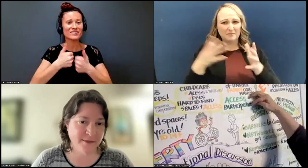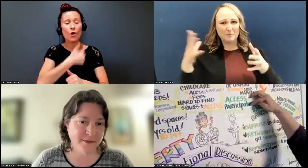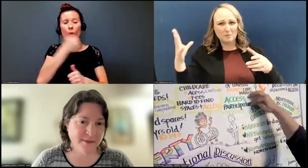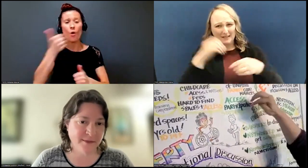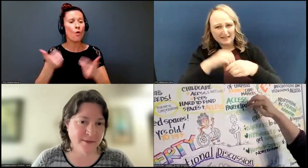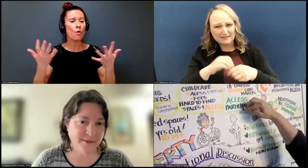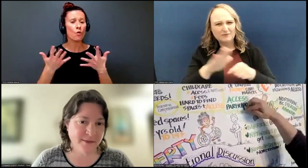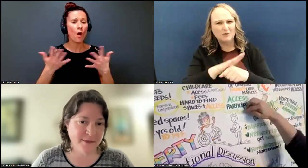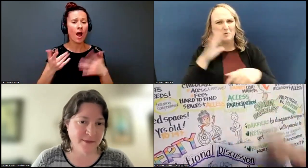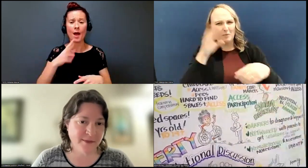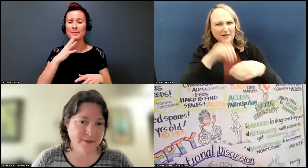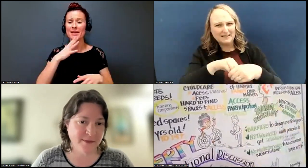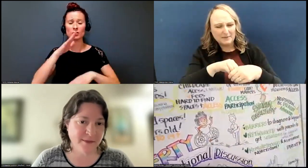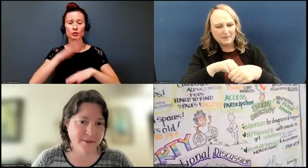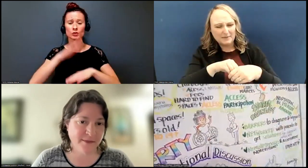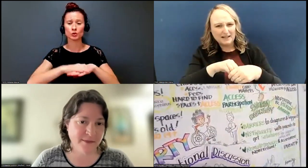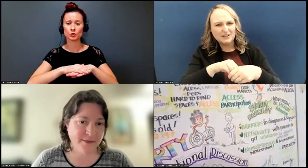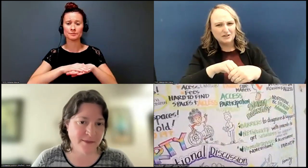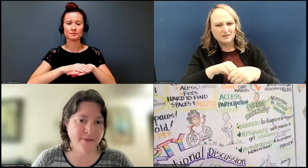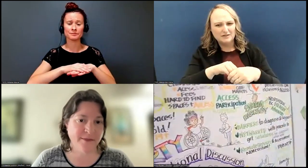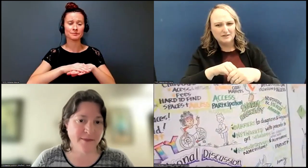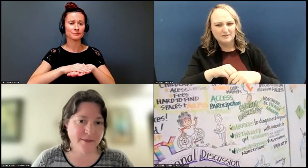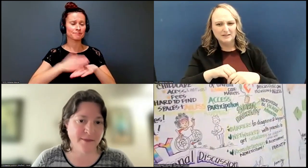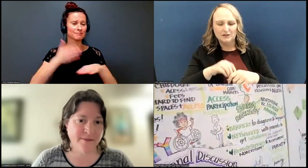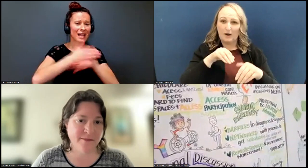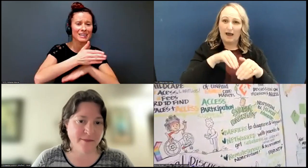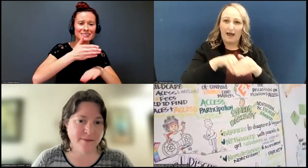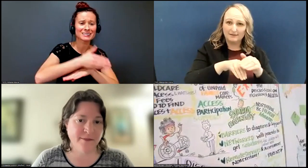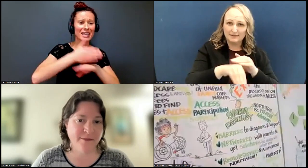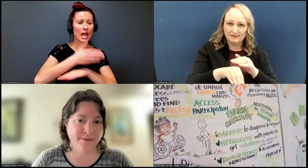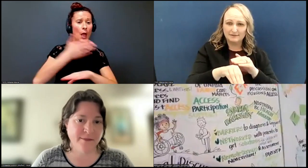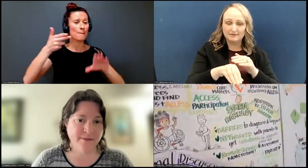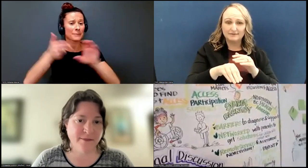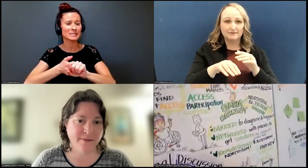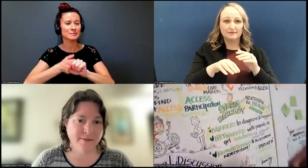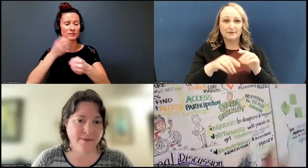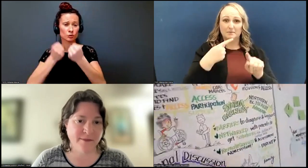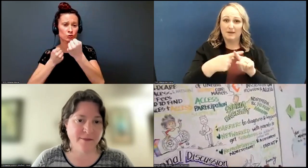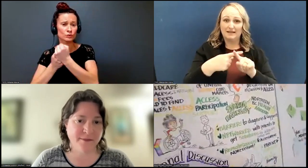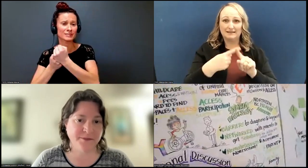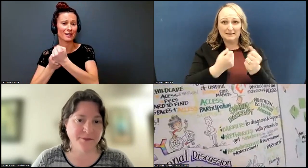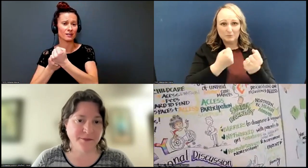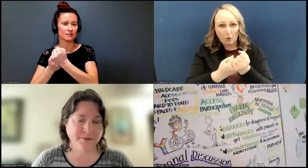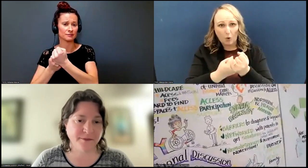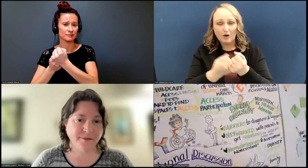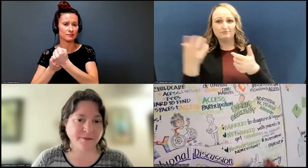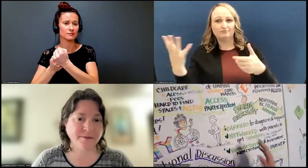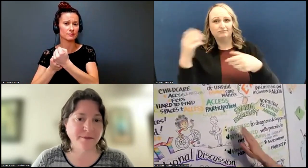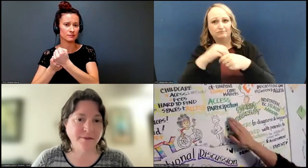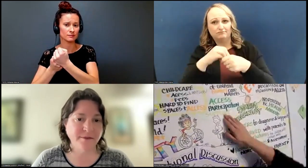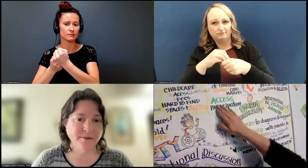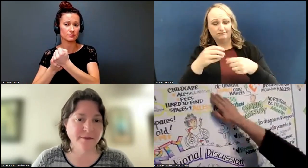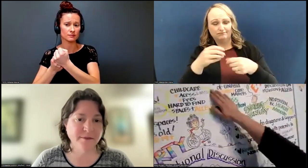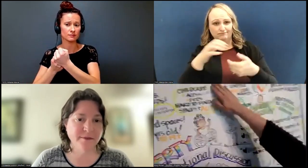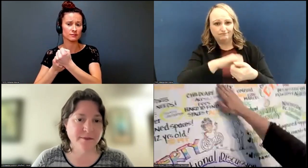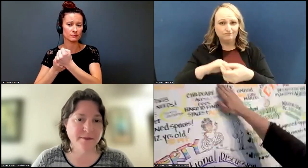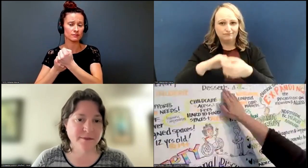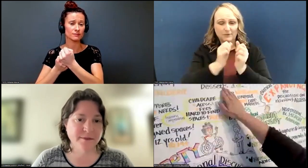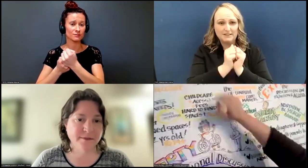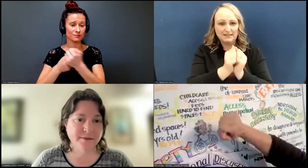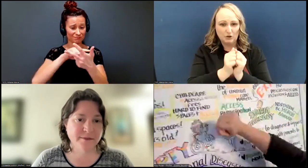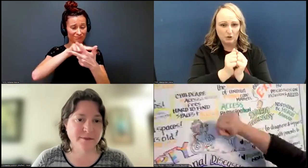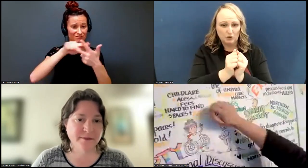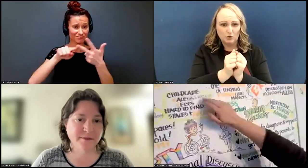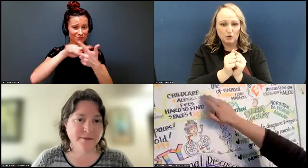access, participation, and support from a shared responsibility lens. There was a bit of discussion